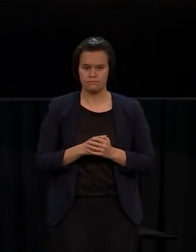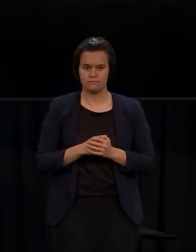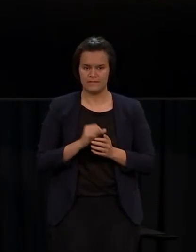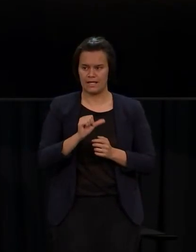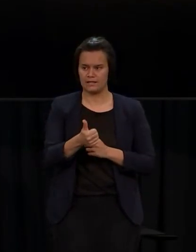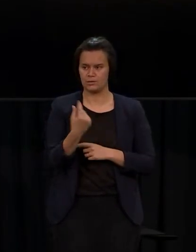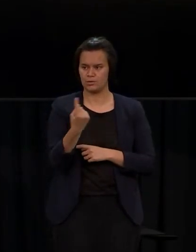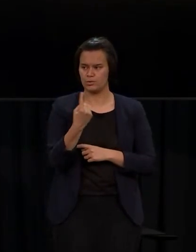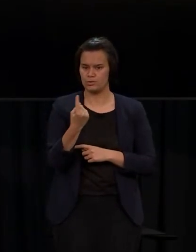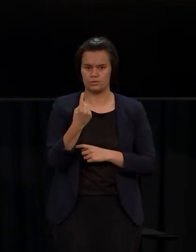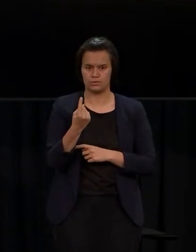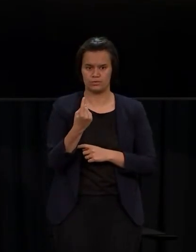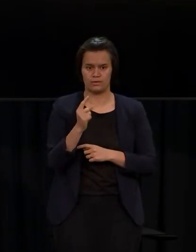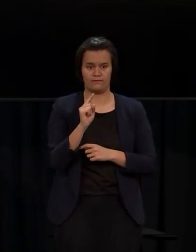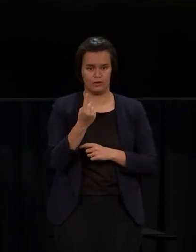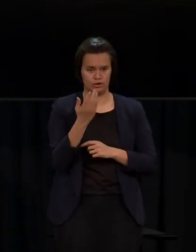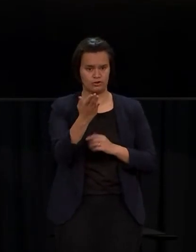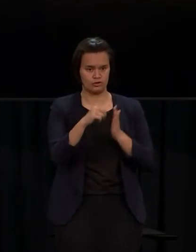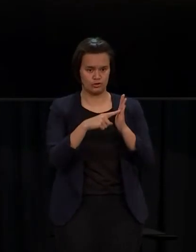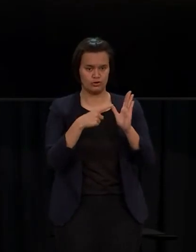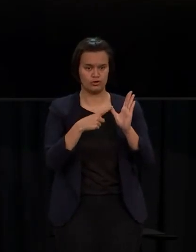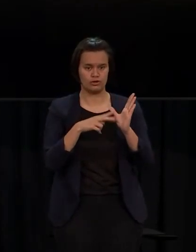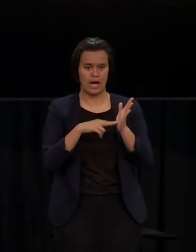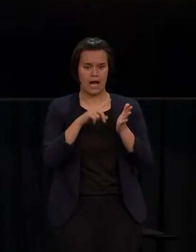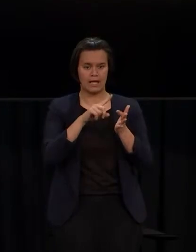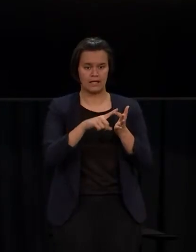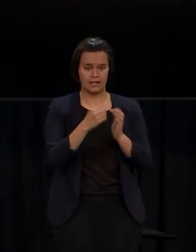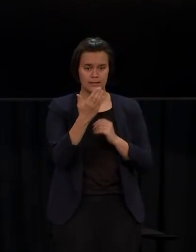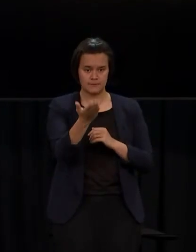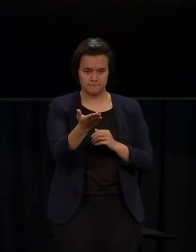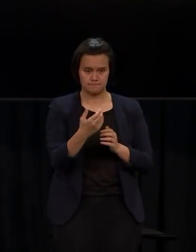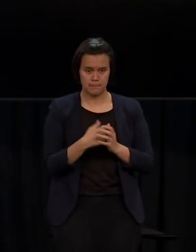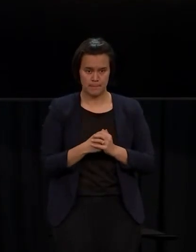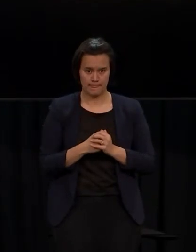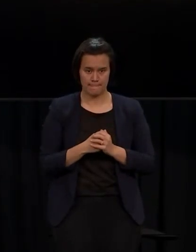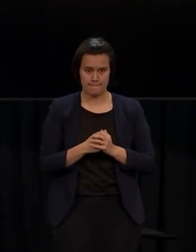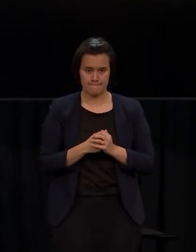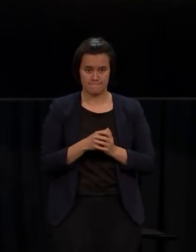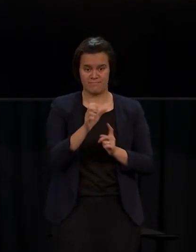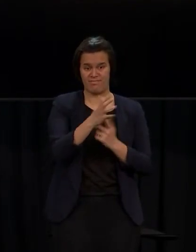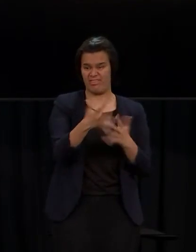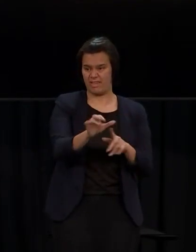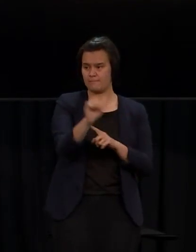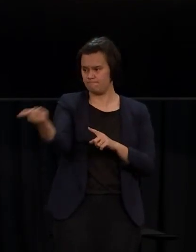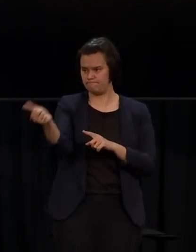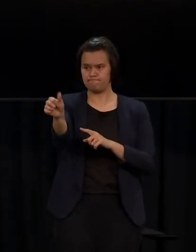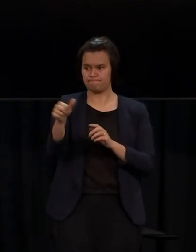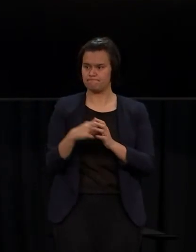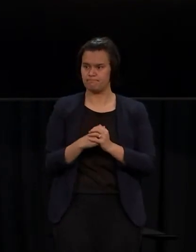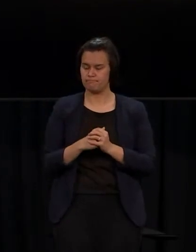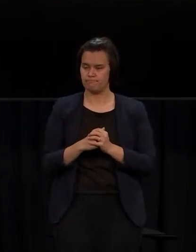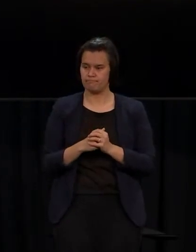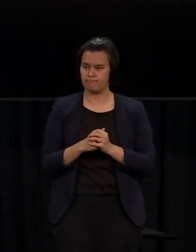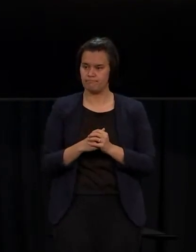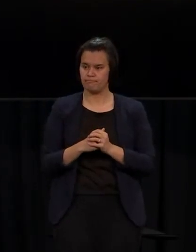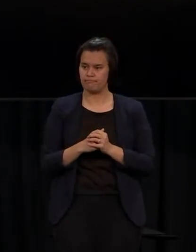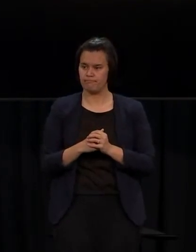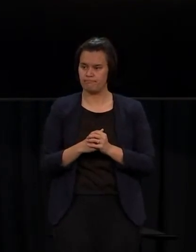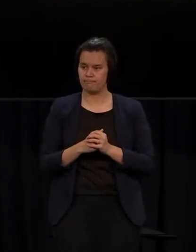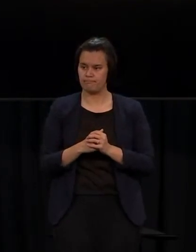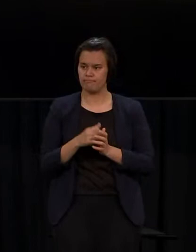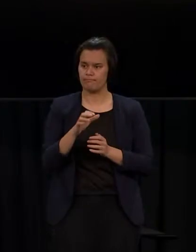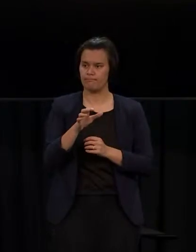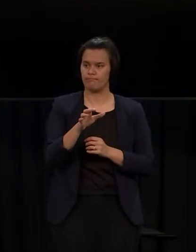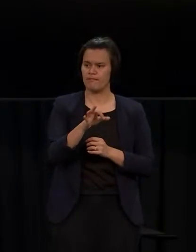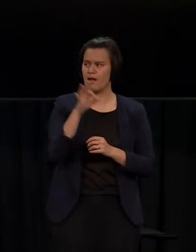rollout. Sorry, I'll come to you, Jane, and then I'll come back in the front. Sorry, and then I'll come back to you, Gina, and then Bernard. The FDA for